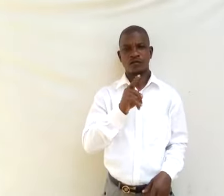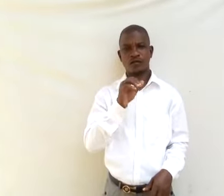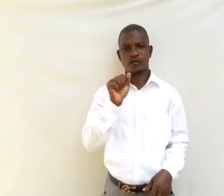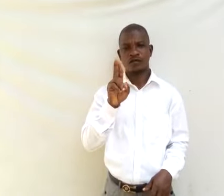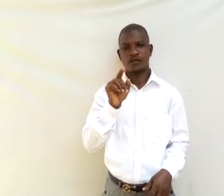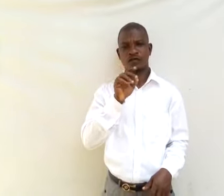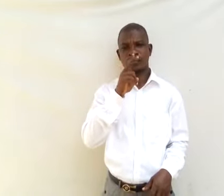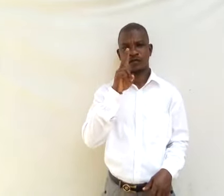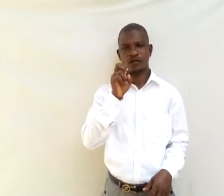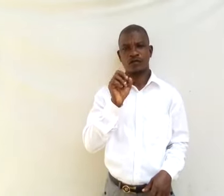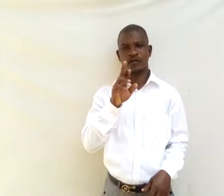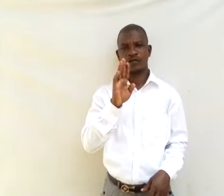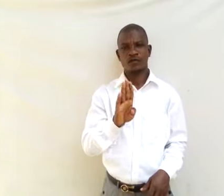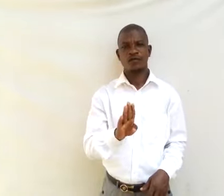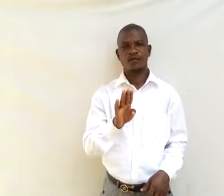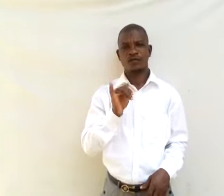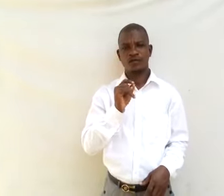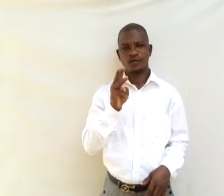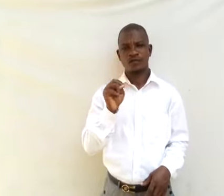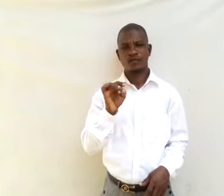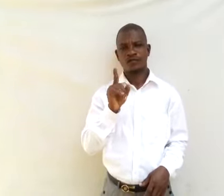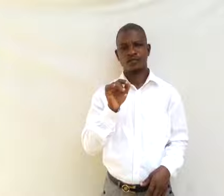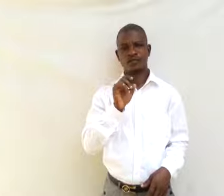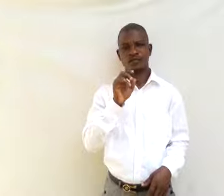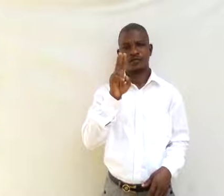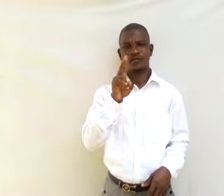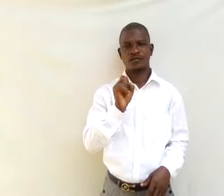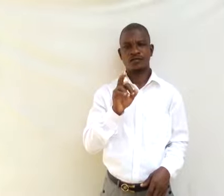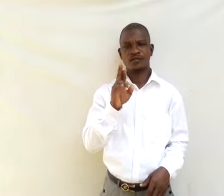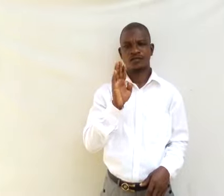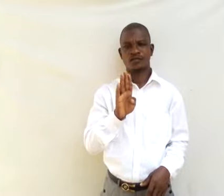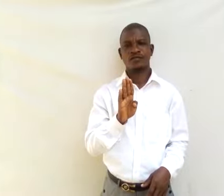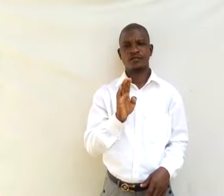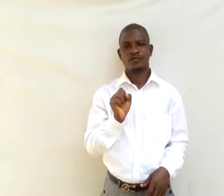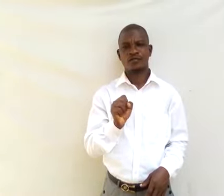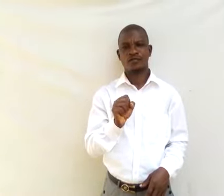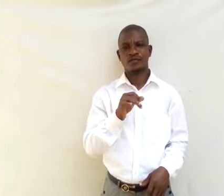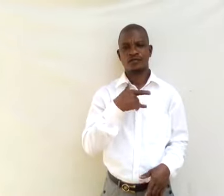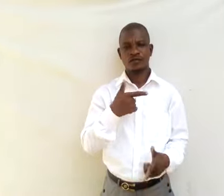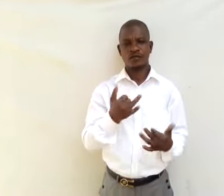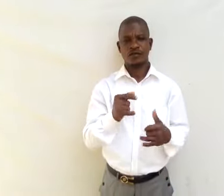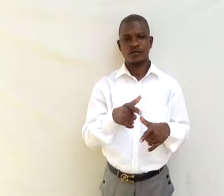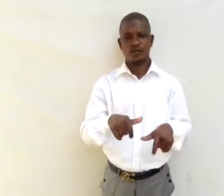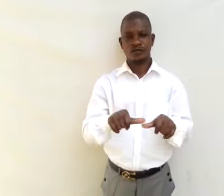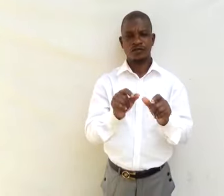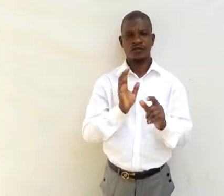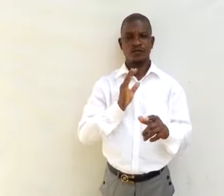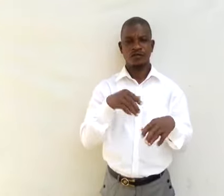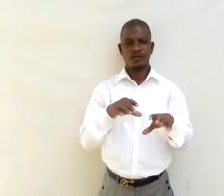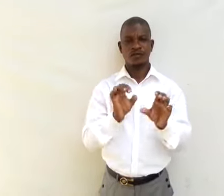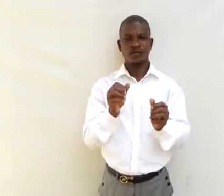Verbs. Modal Auxiliary Verbs. Now, let's continue our class with May.